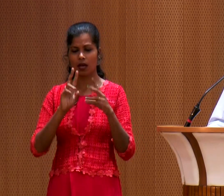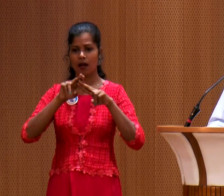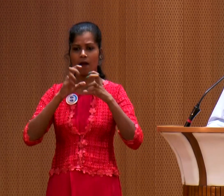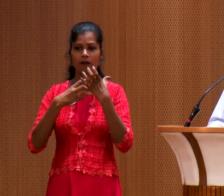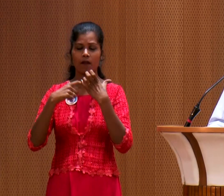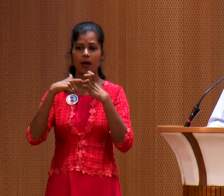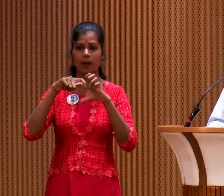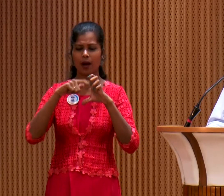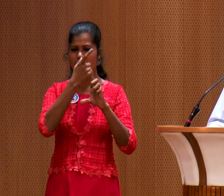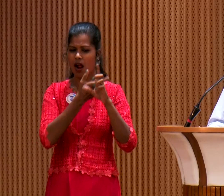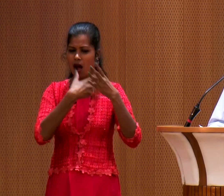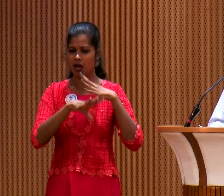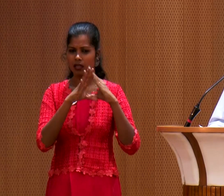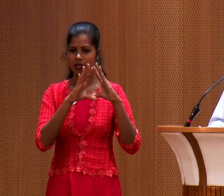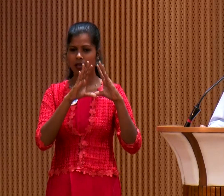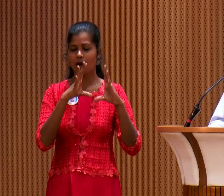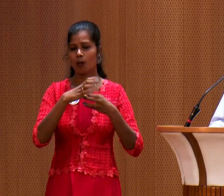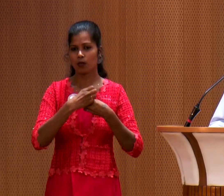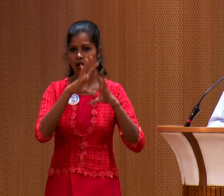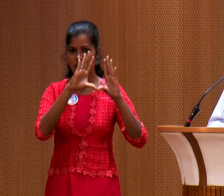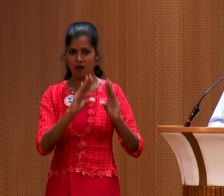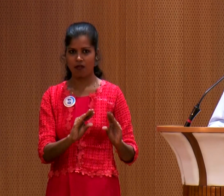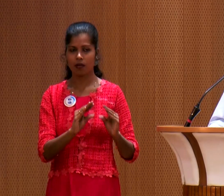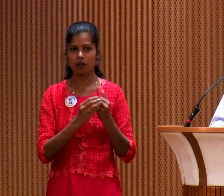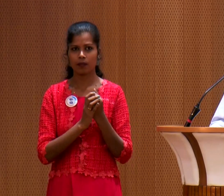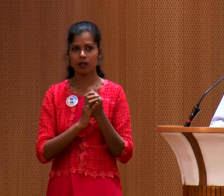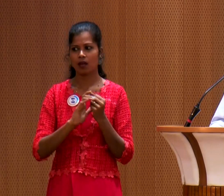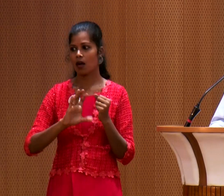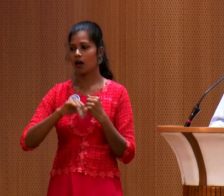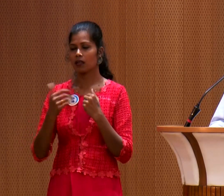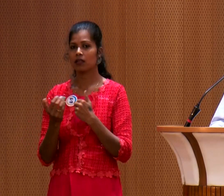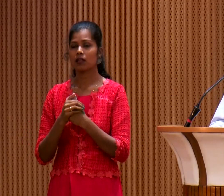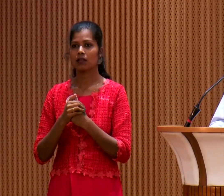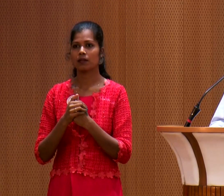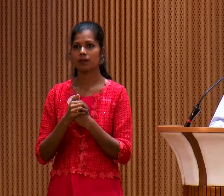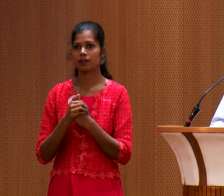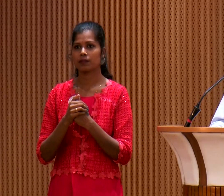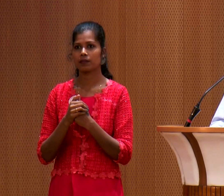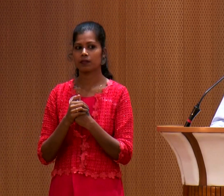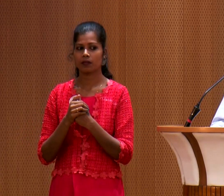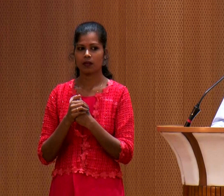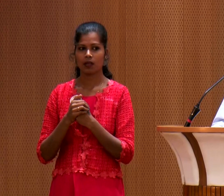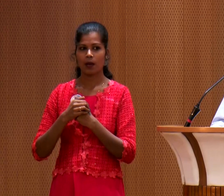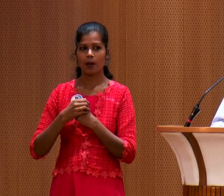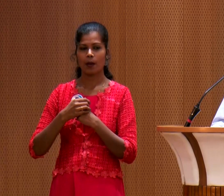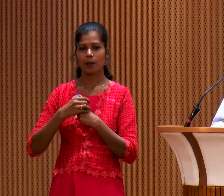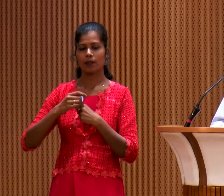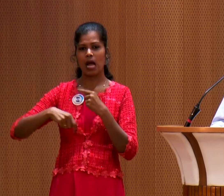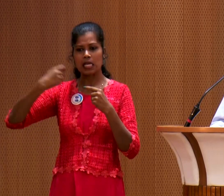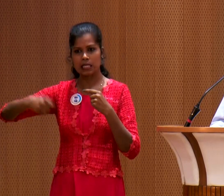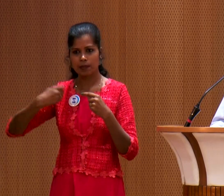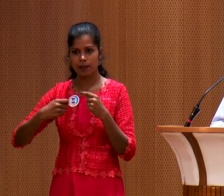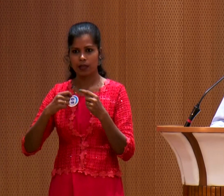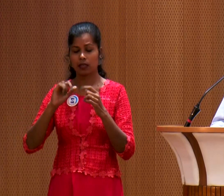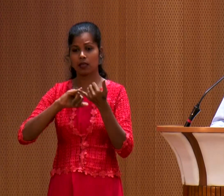in the state of Kerala. As a next stage, came the spinning of yarn